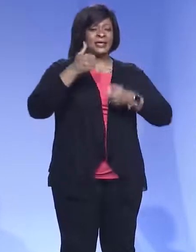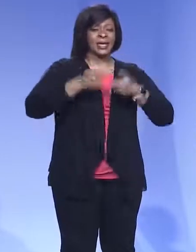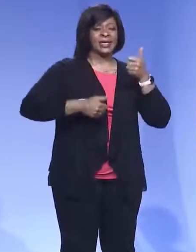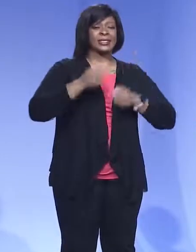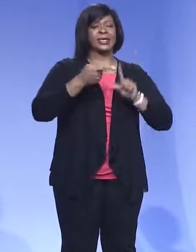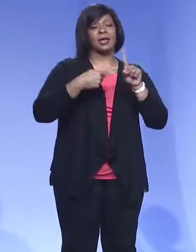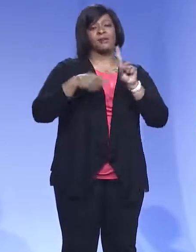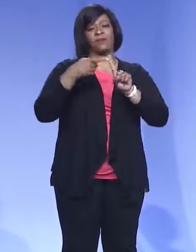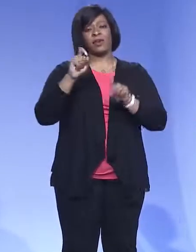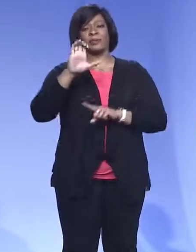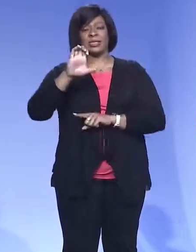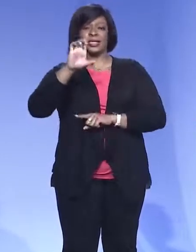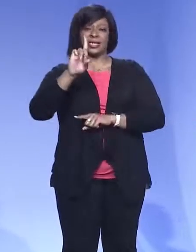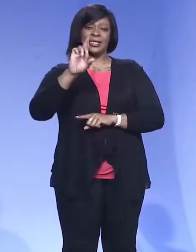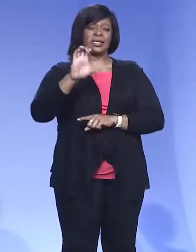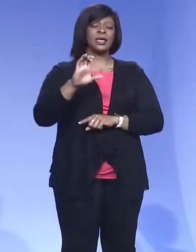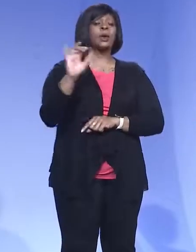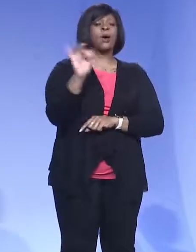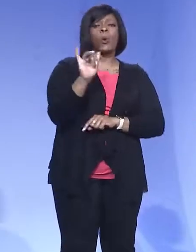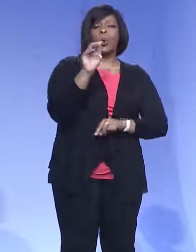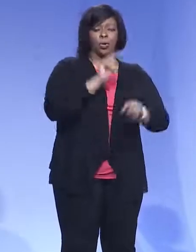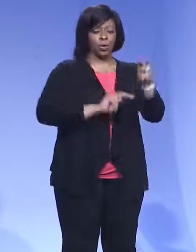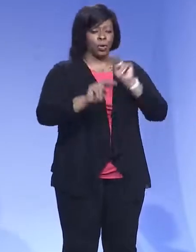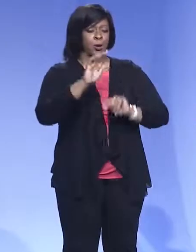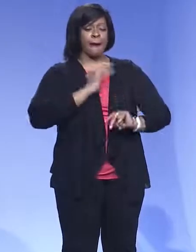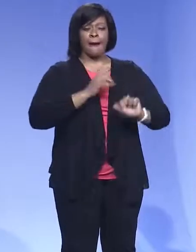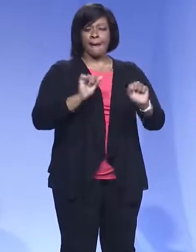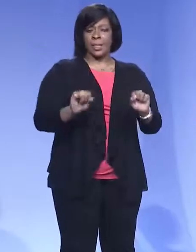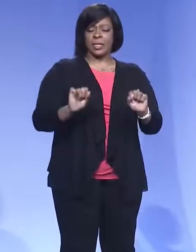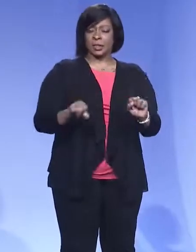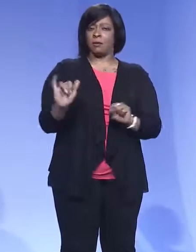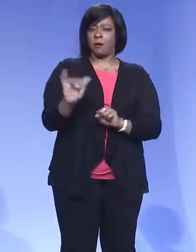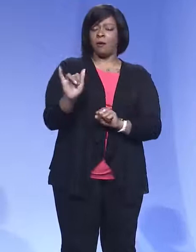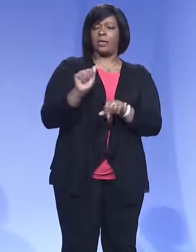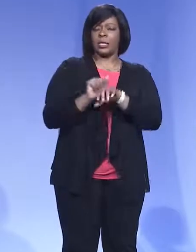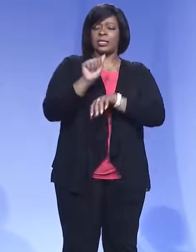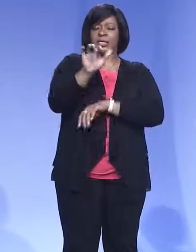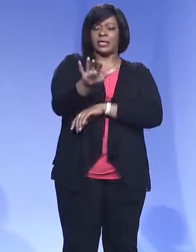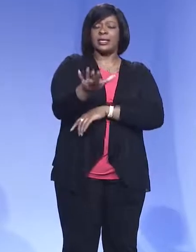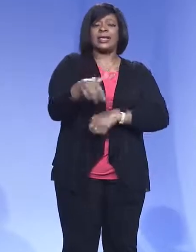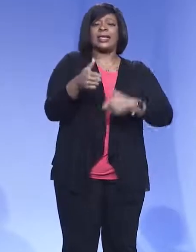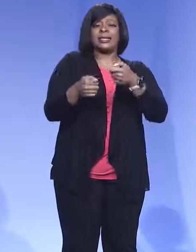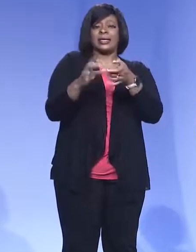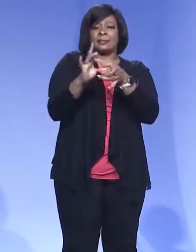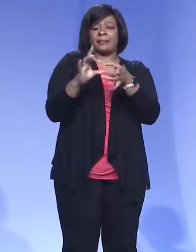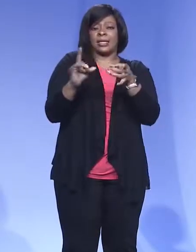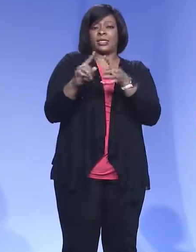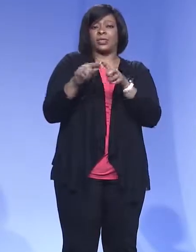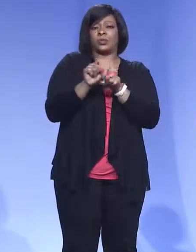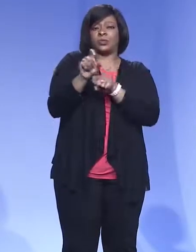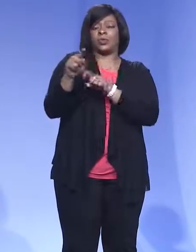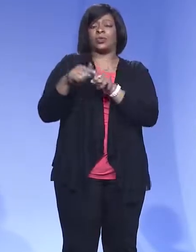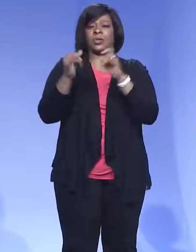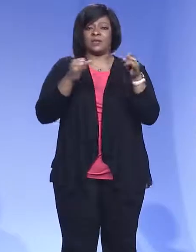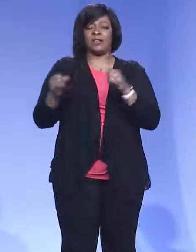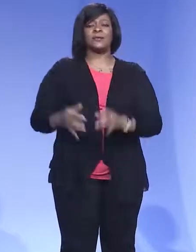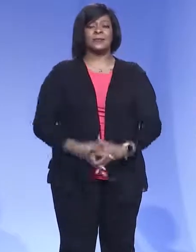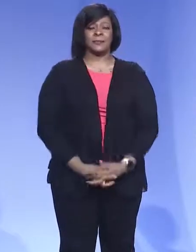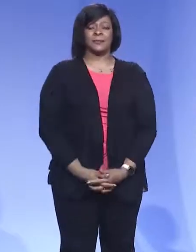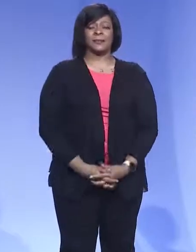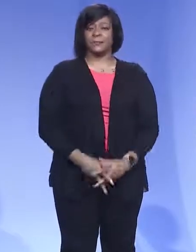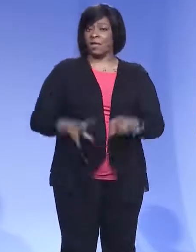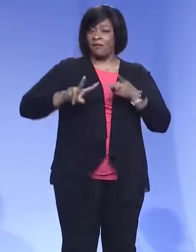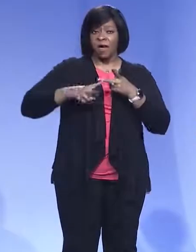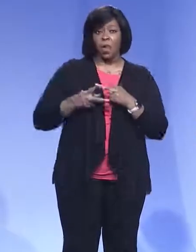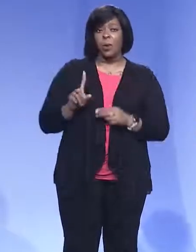from the CDC, and we're also looking at our ability to also send a text message out to individuals. Do